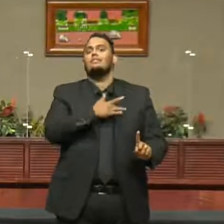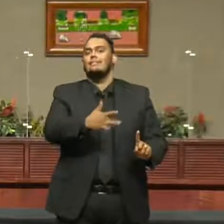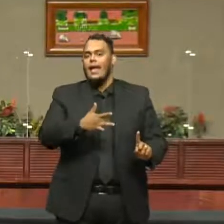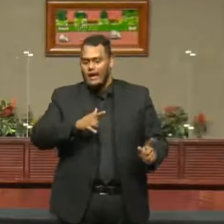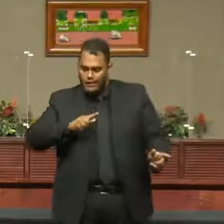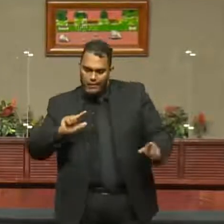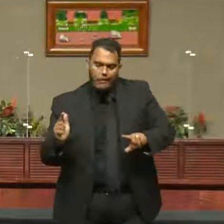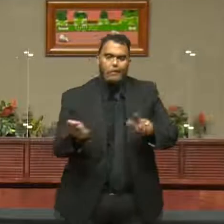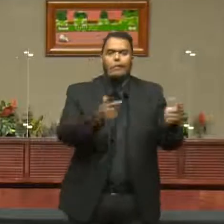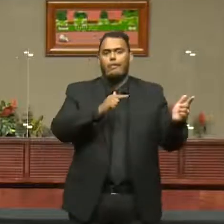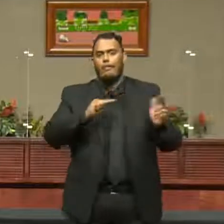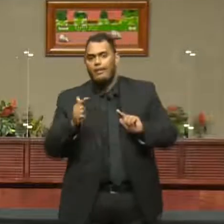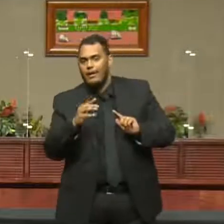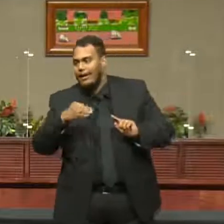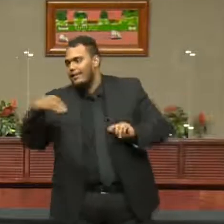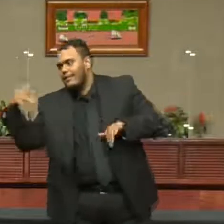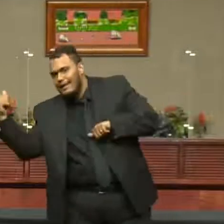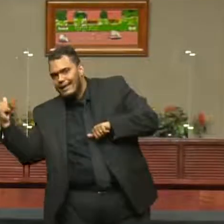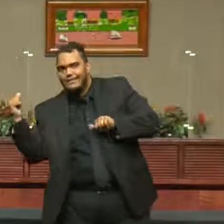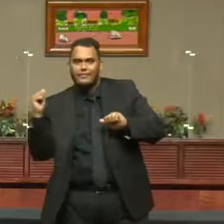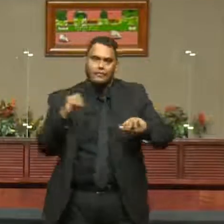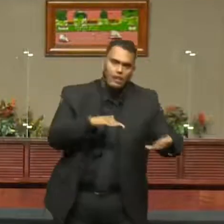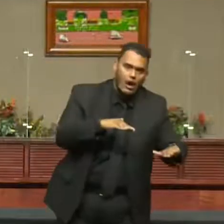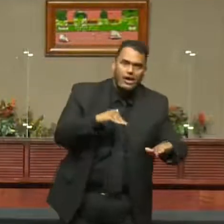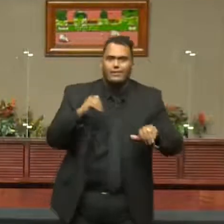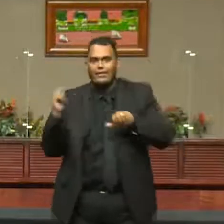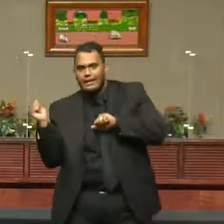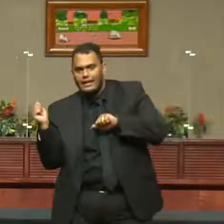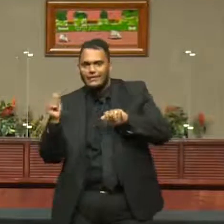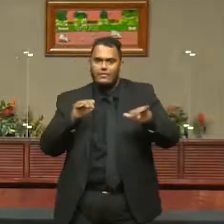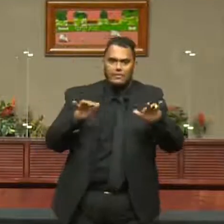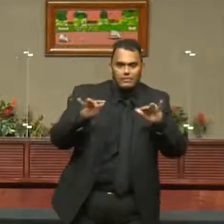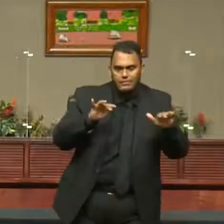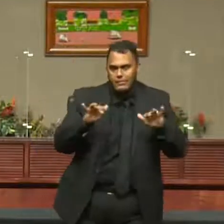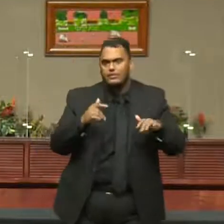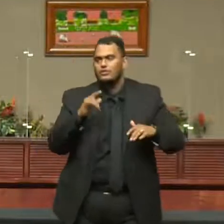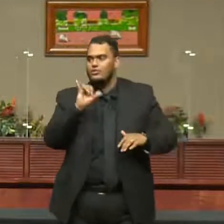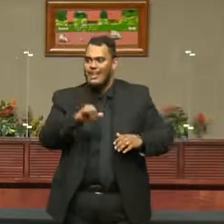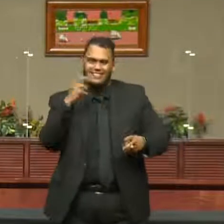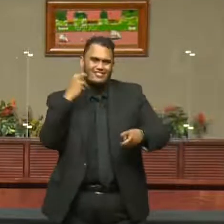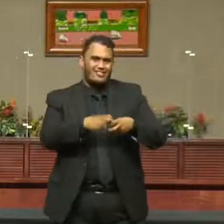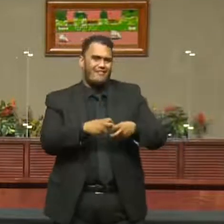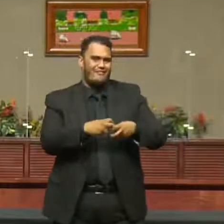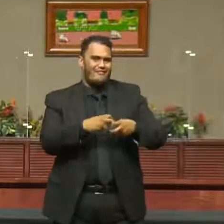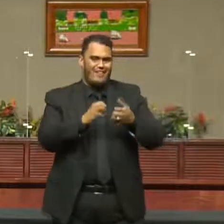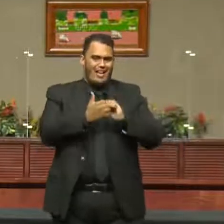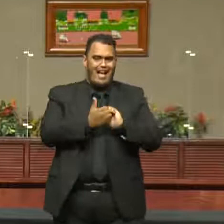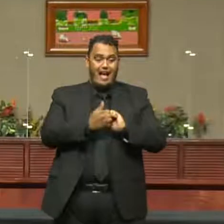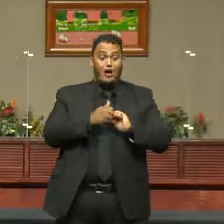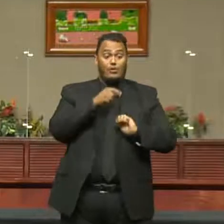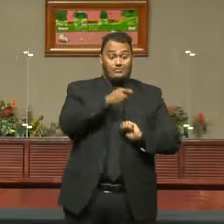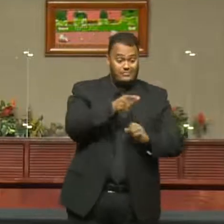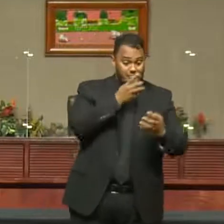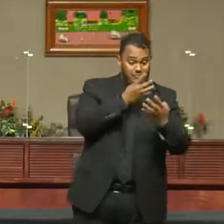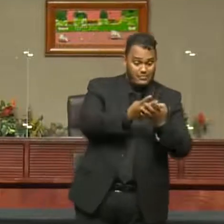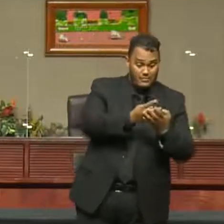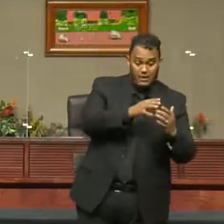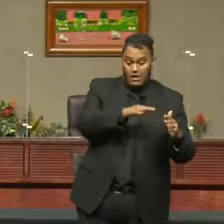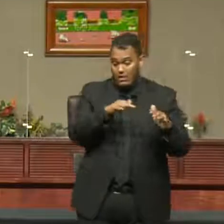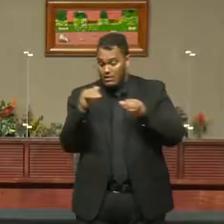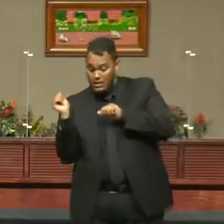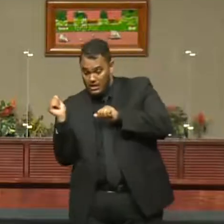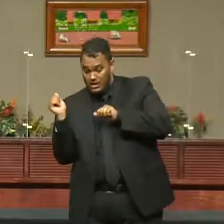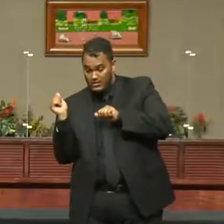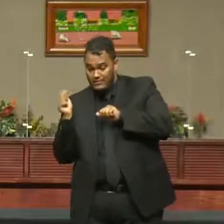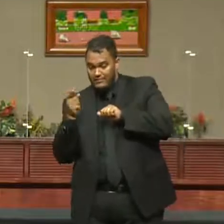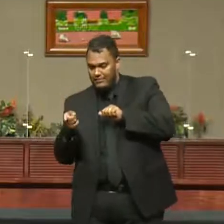other places. So that will make it a little bit difficult to track for the second dose. So in that type of situation, the Johnson & Johnson